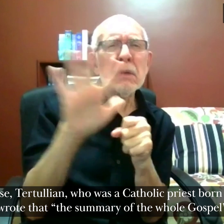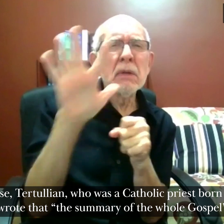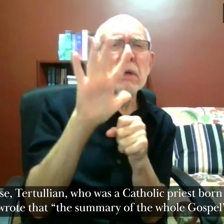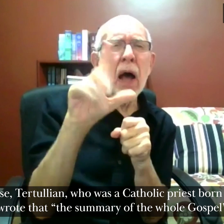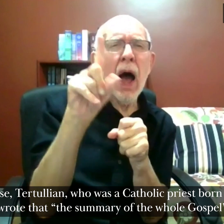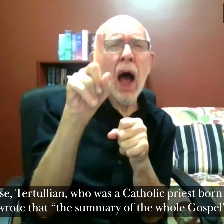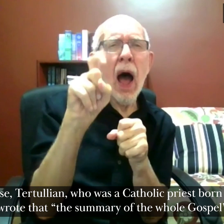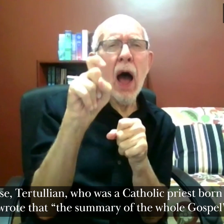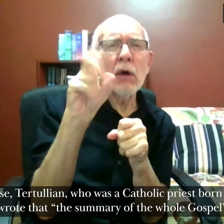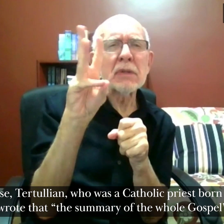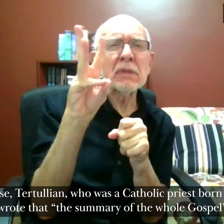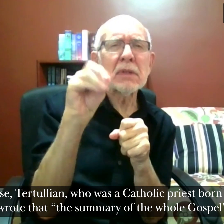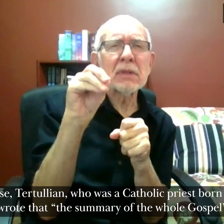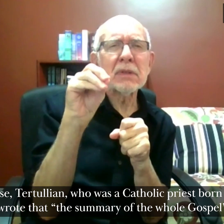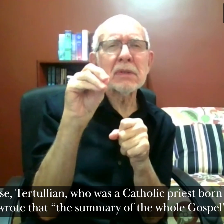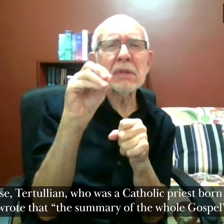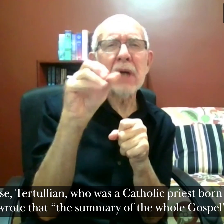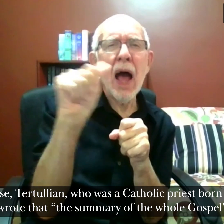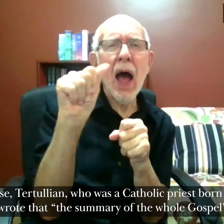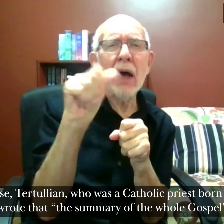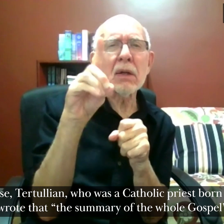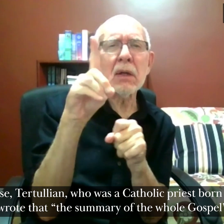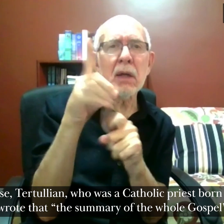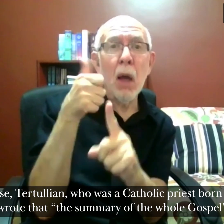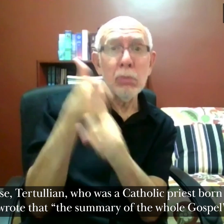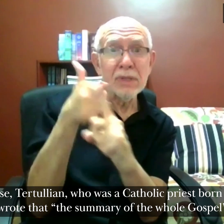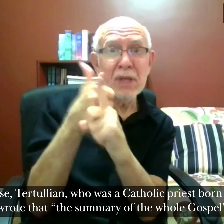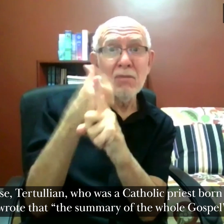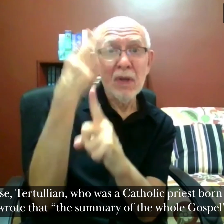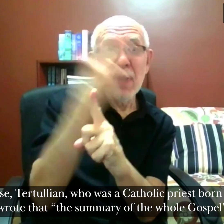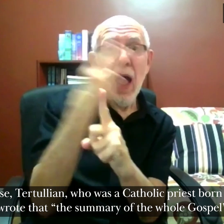whole Gospel is the Our Father.